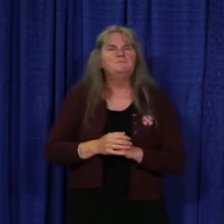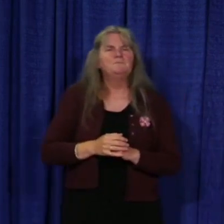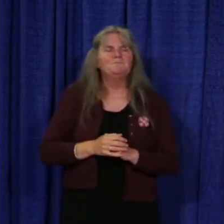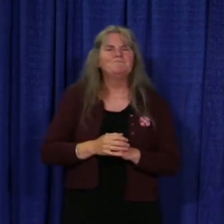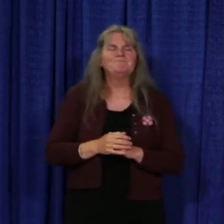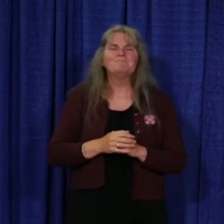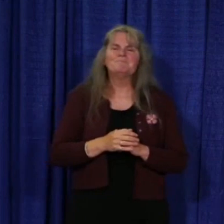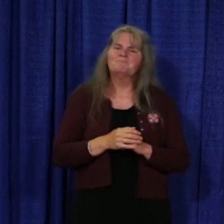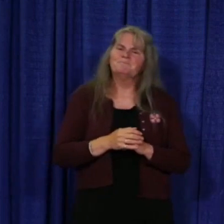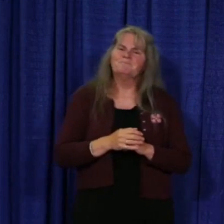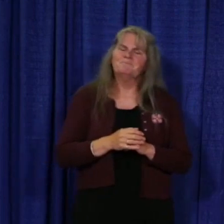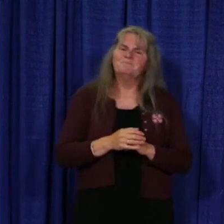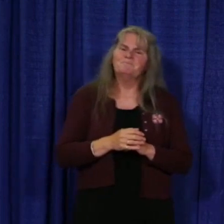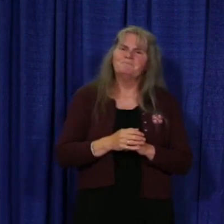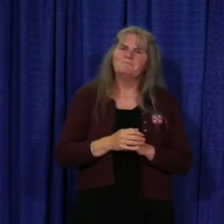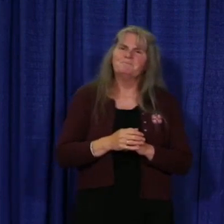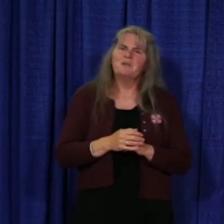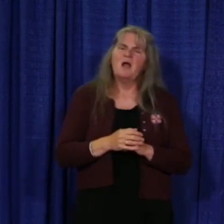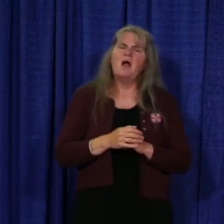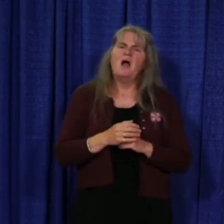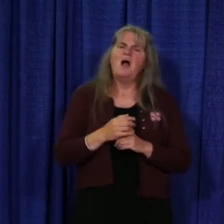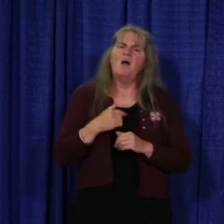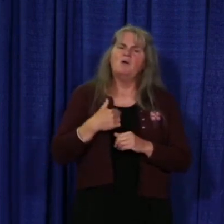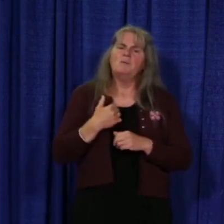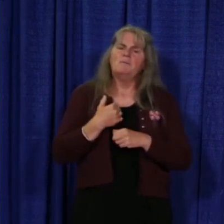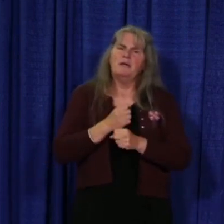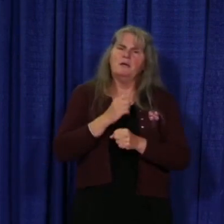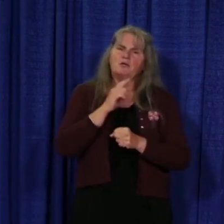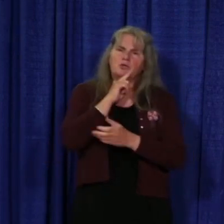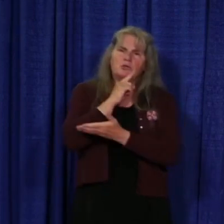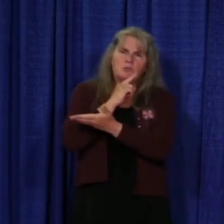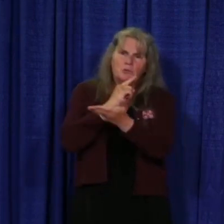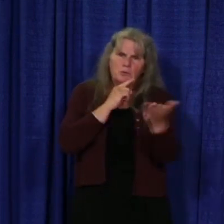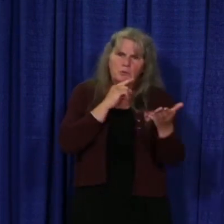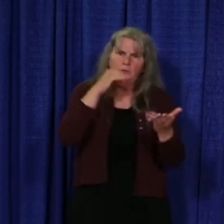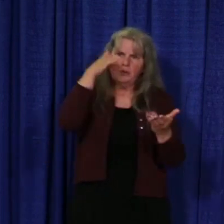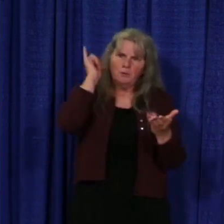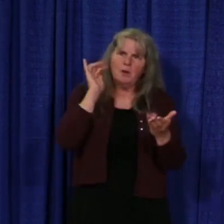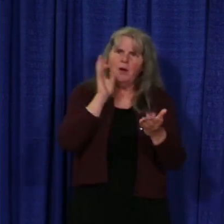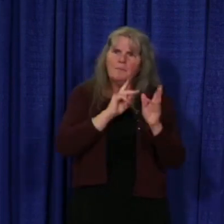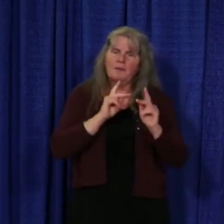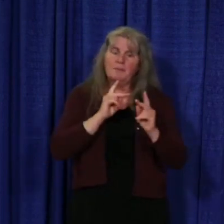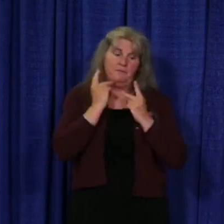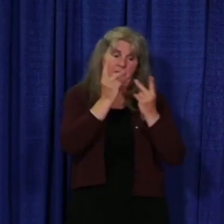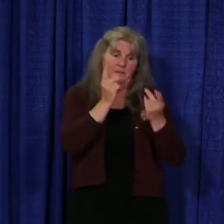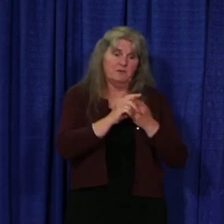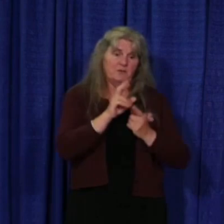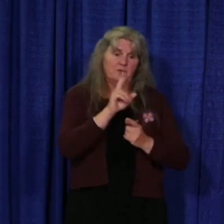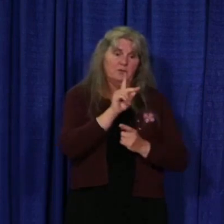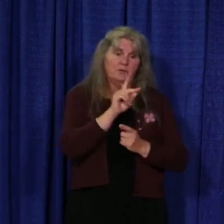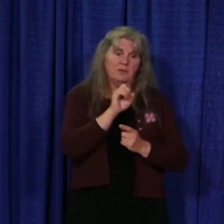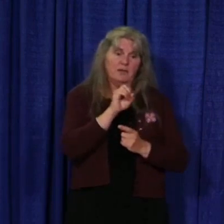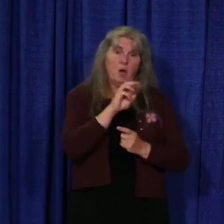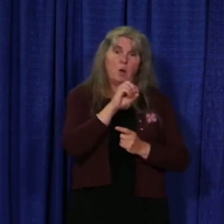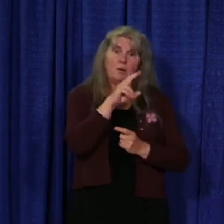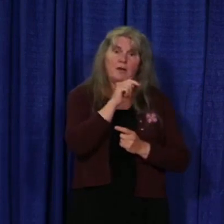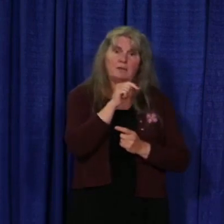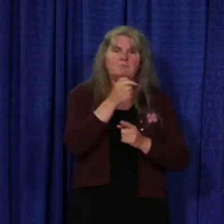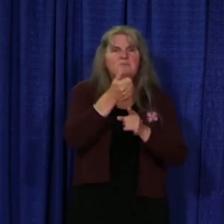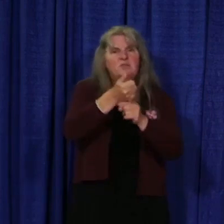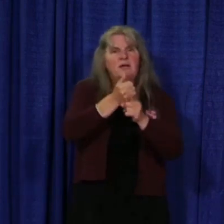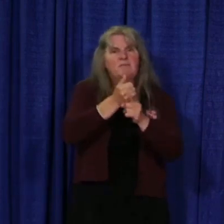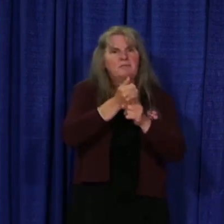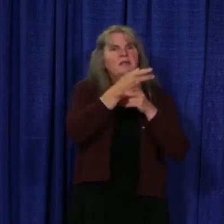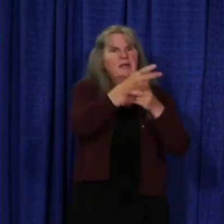I want to make sure that Yukoners who are traveling to Kelowna in particular, that you're very careful on